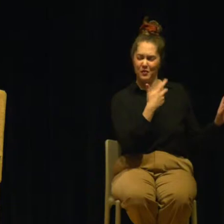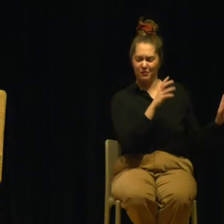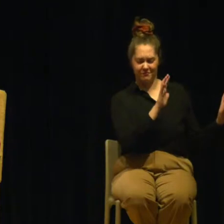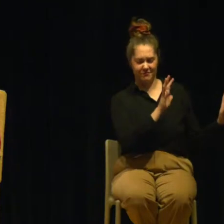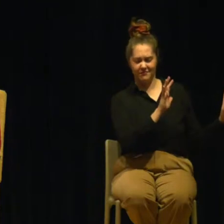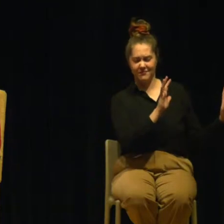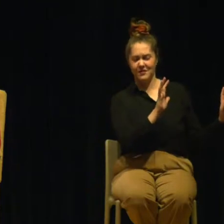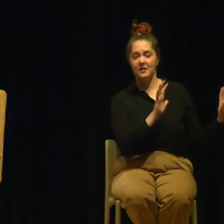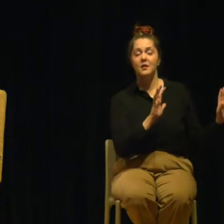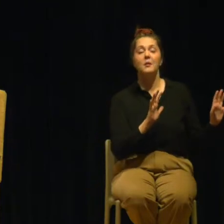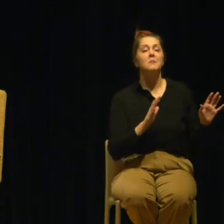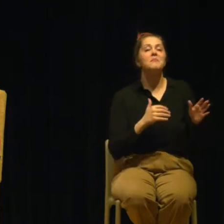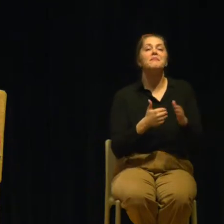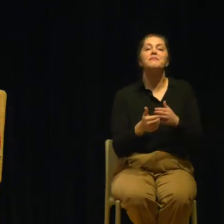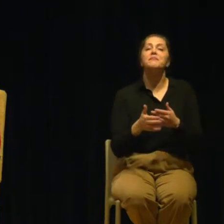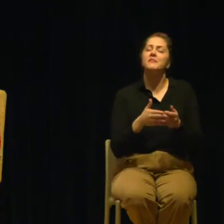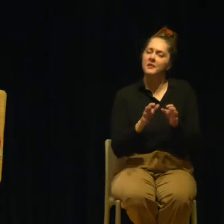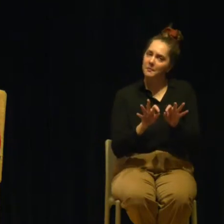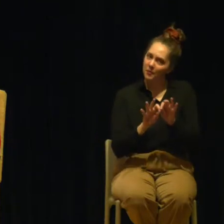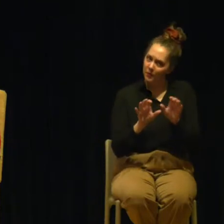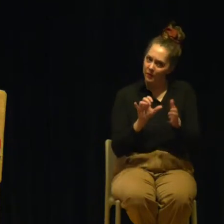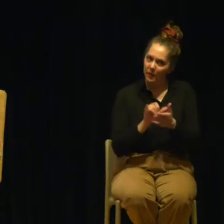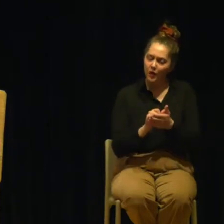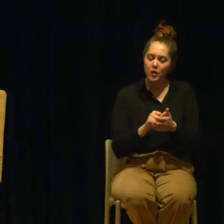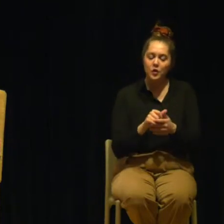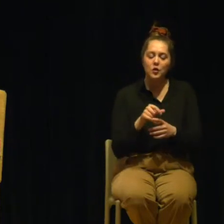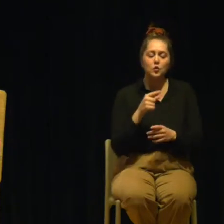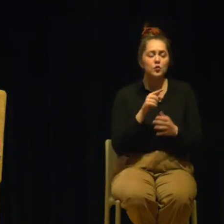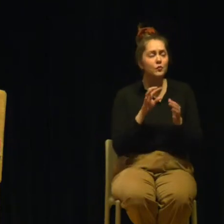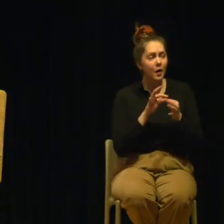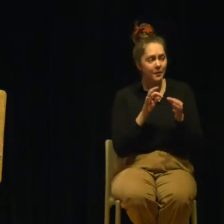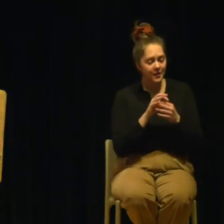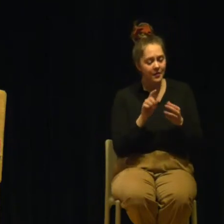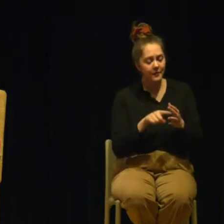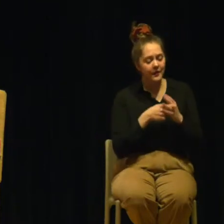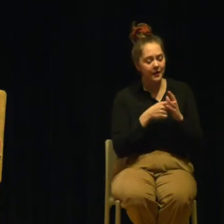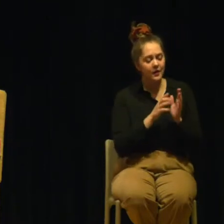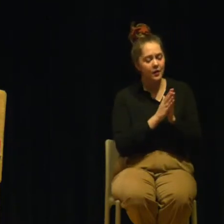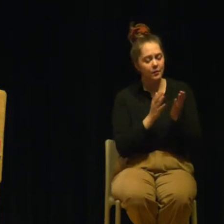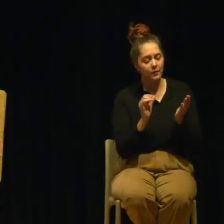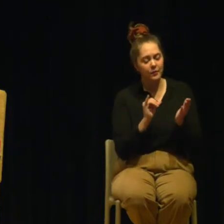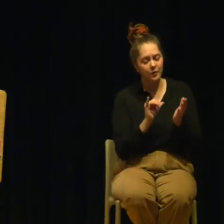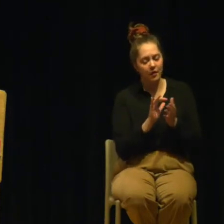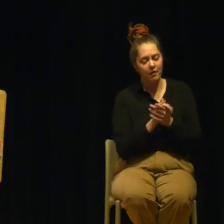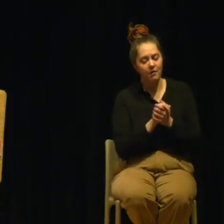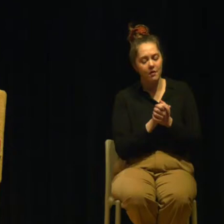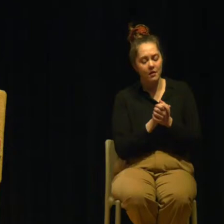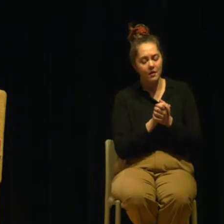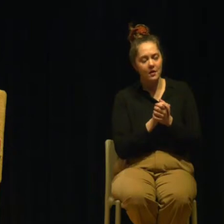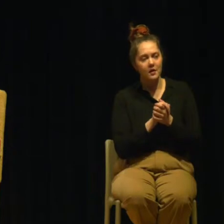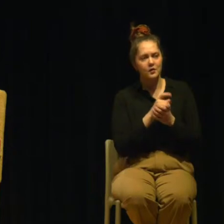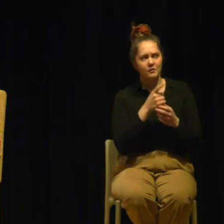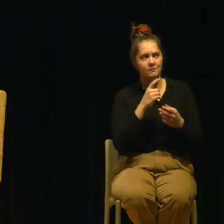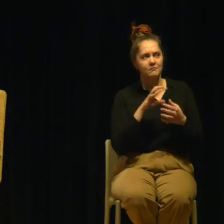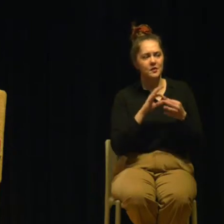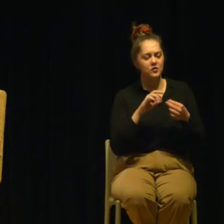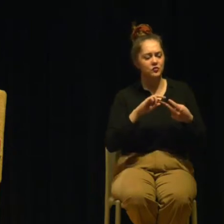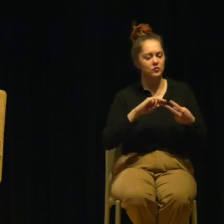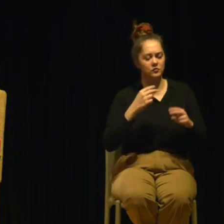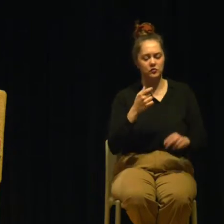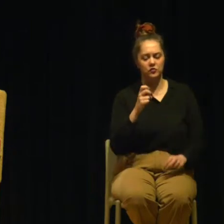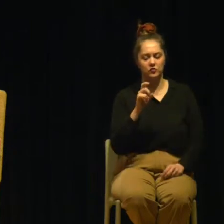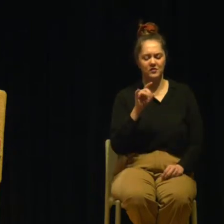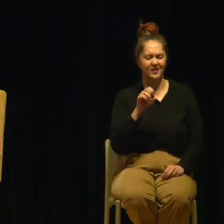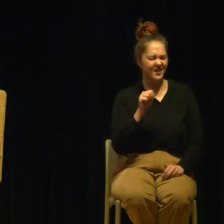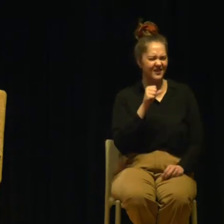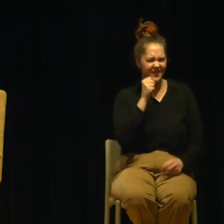in any case, I'm making sure that we do that. Now, you said in the beginning of the book as well that genetics isn't everything.